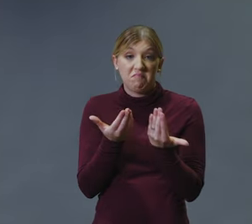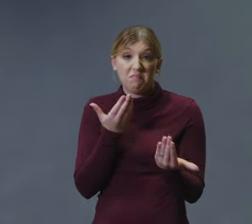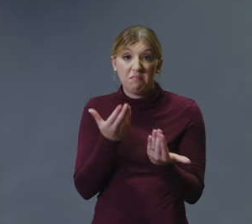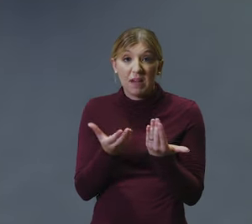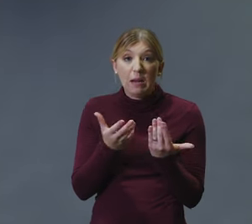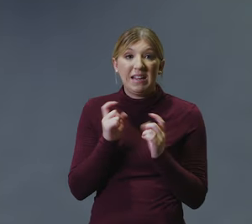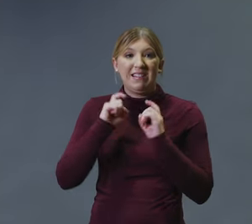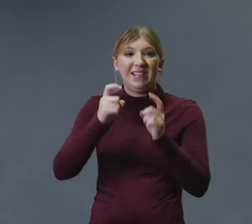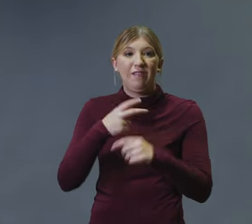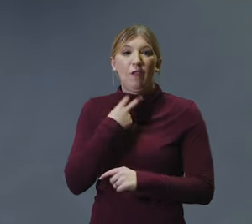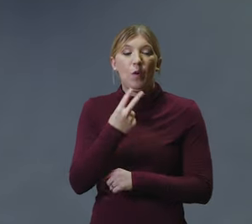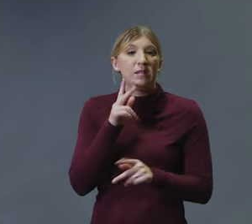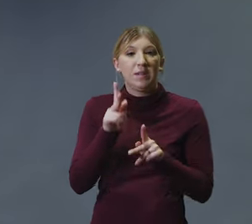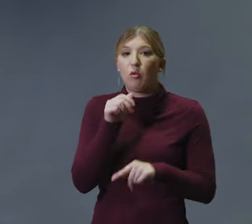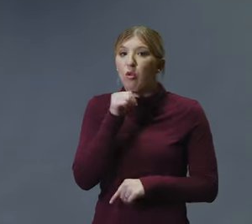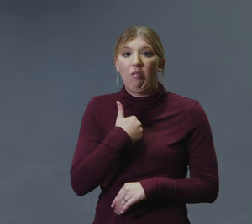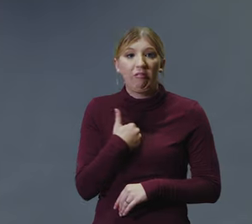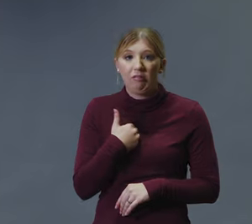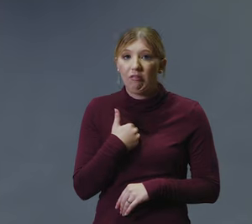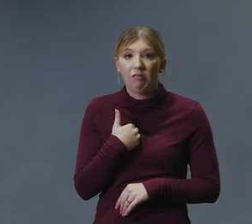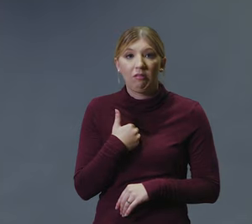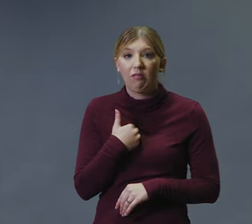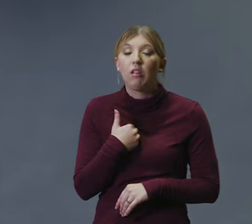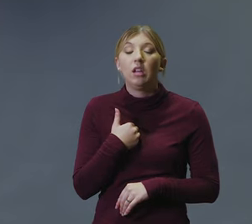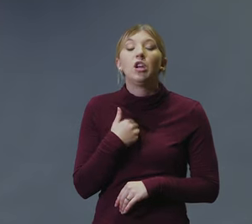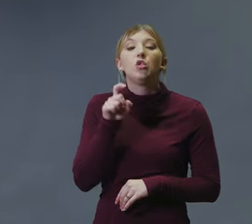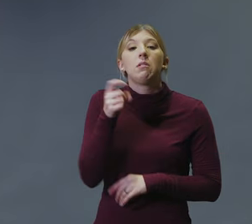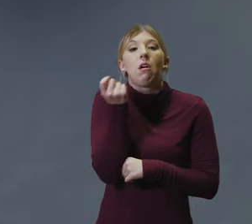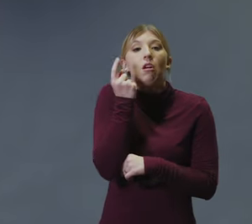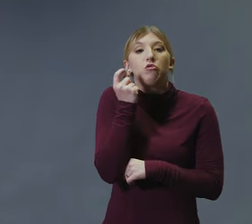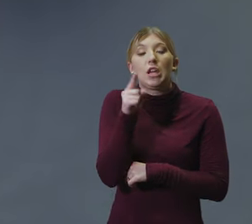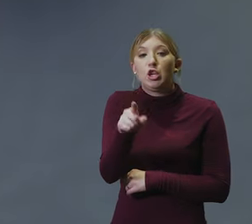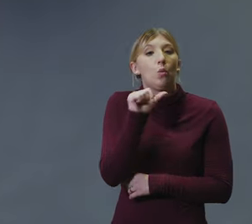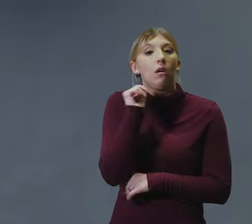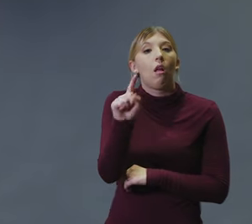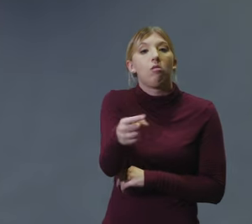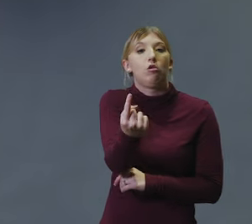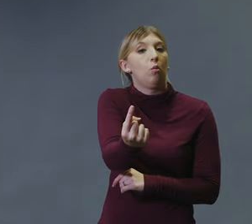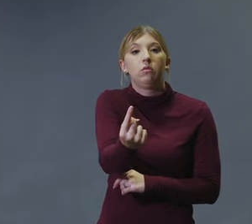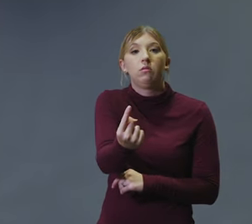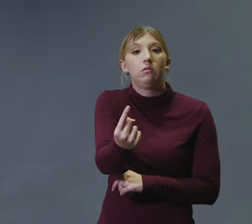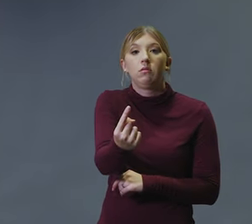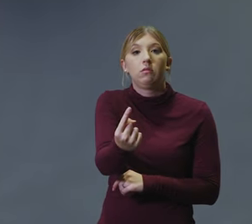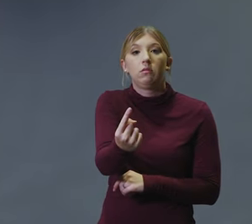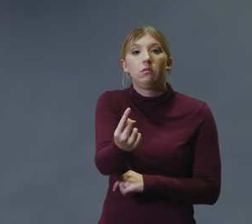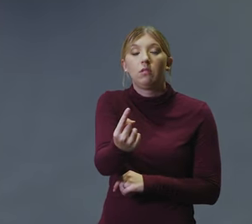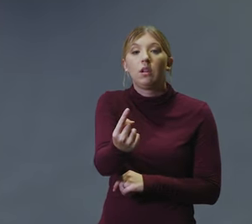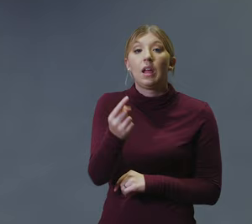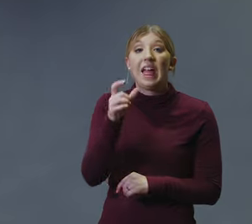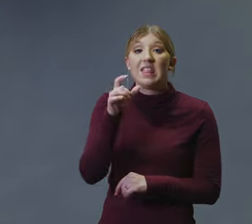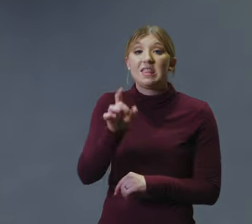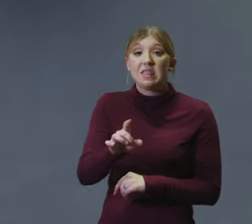a voice. Whatever it is that you're doing, you need to understand that you are not alone in it.